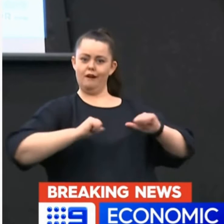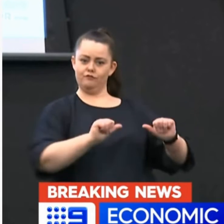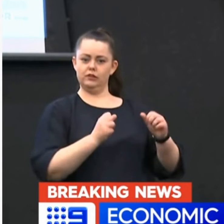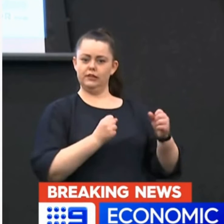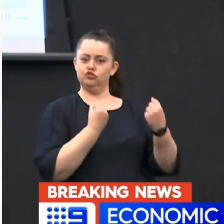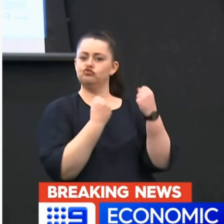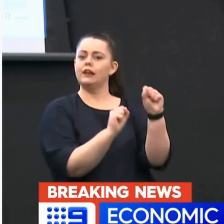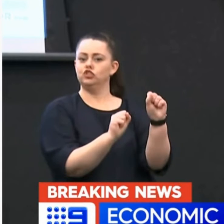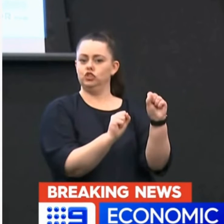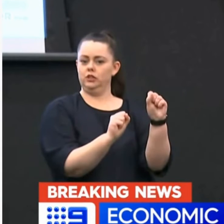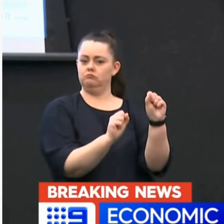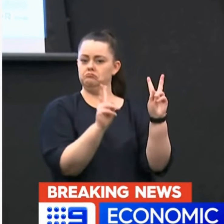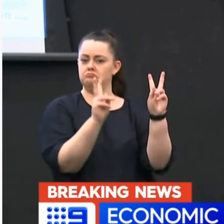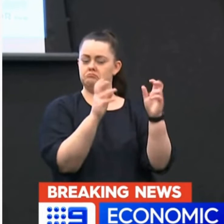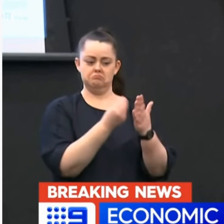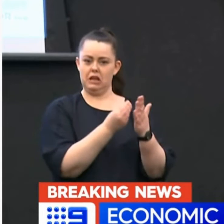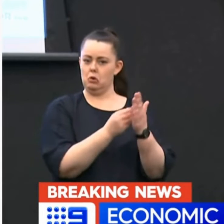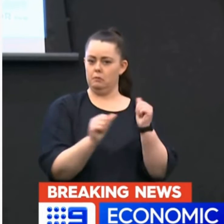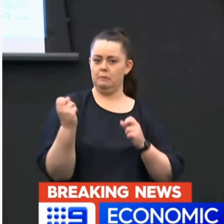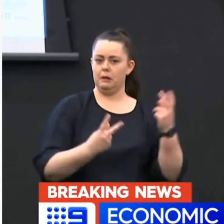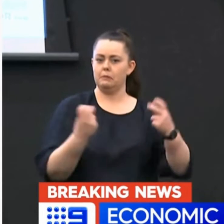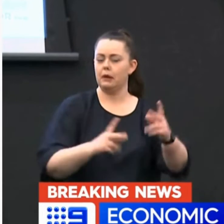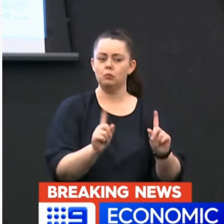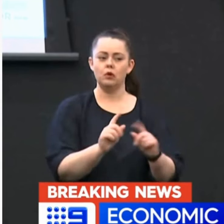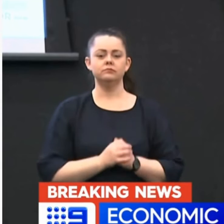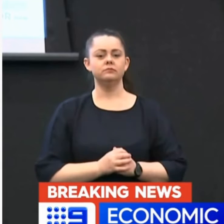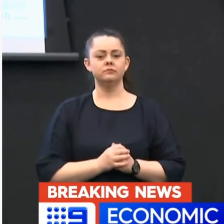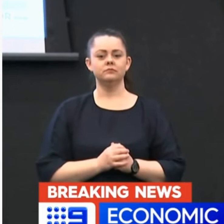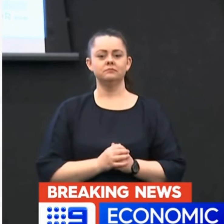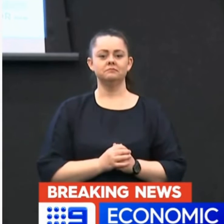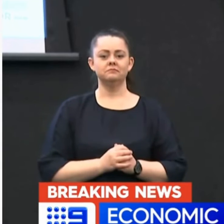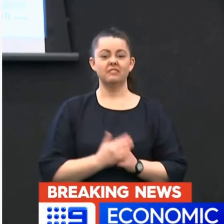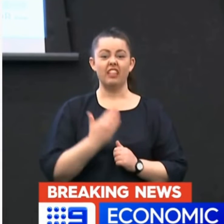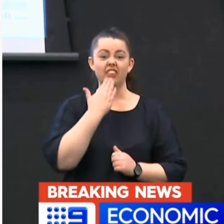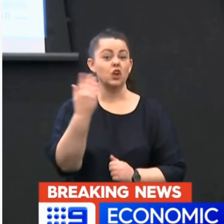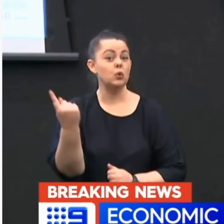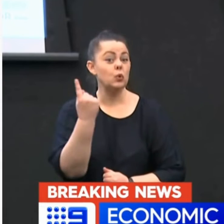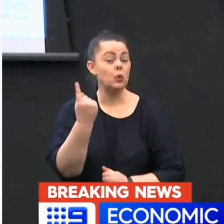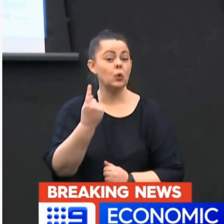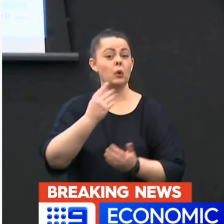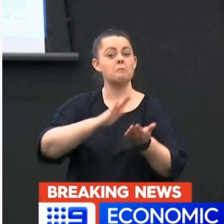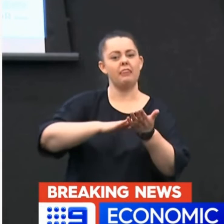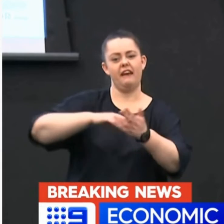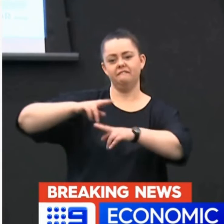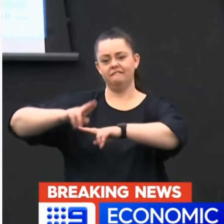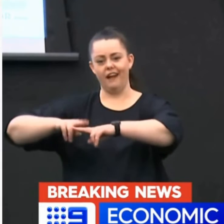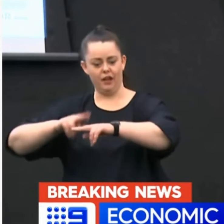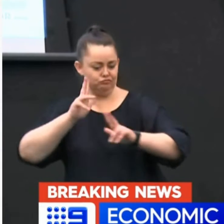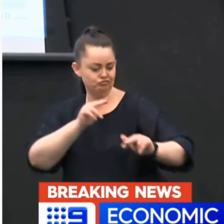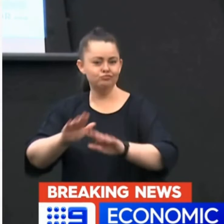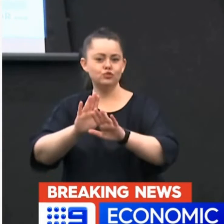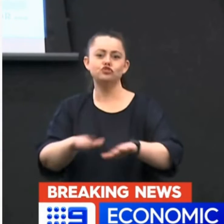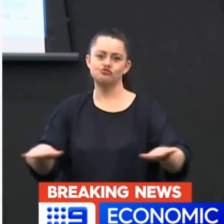is a big thank you to every single mum and dad right across the state. We know it has been an incredibly difficult